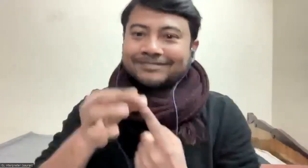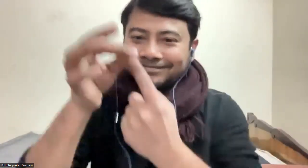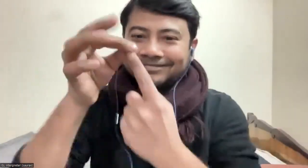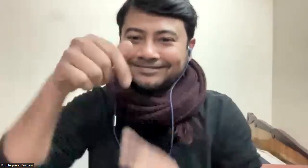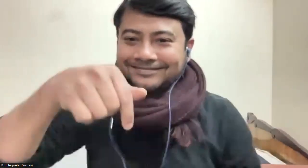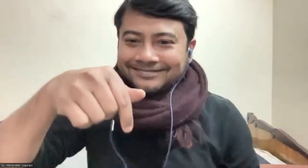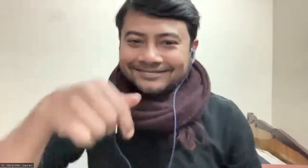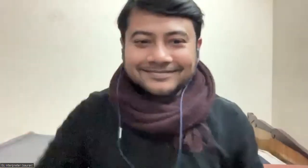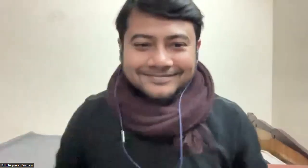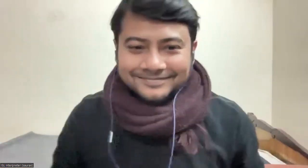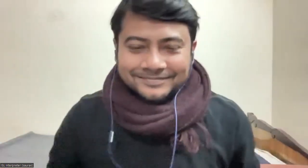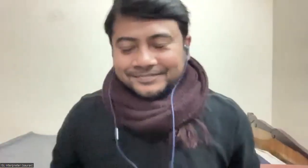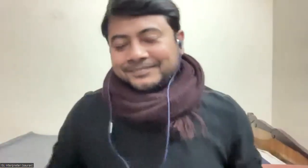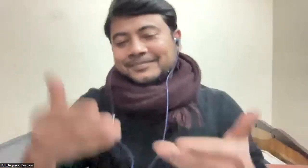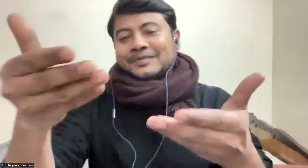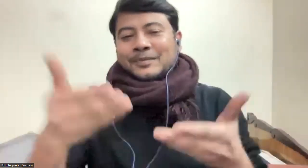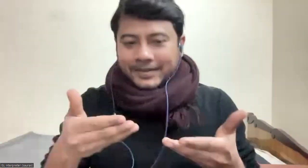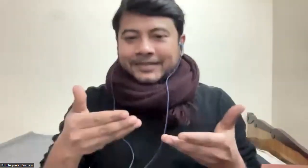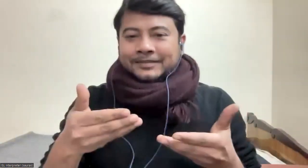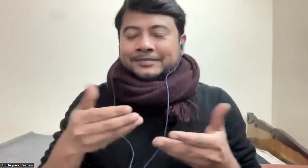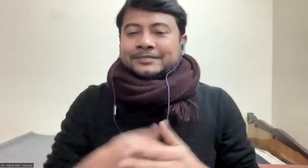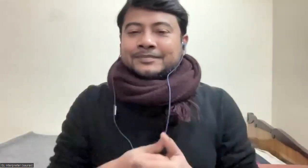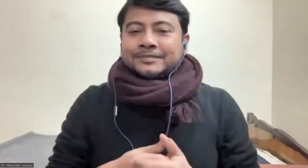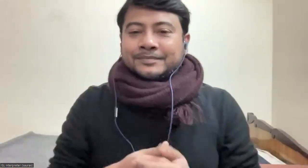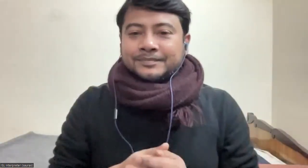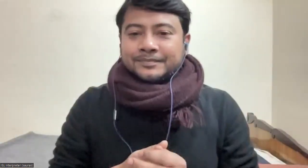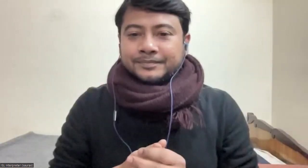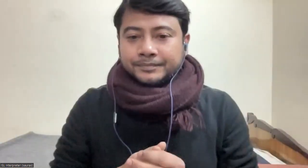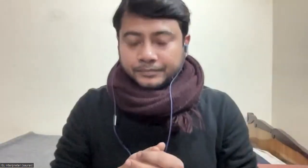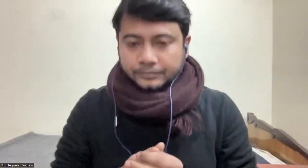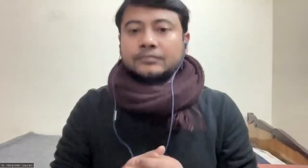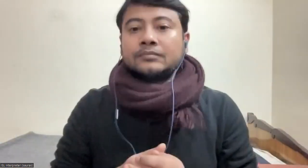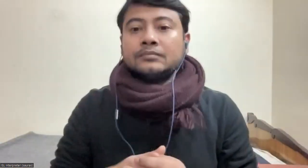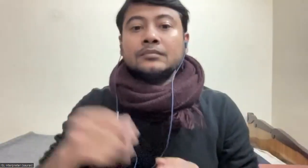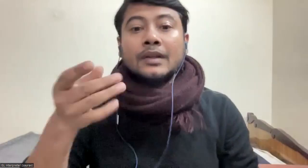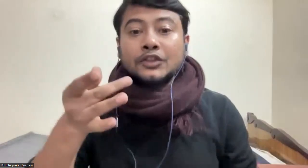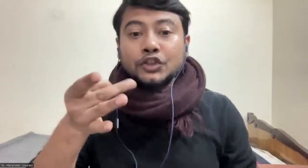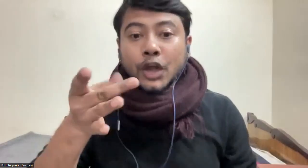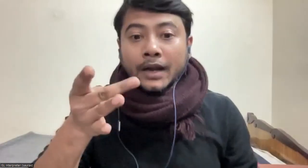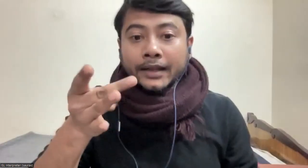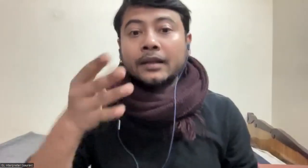I welcome everyone for this special class on 10 offenses of chanting.